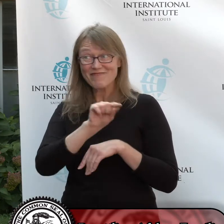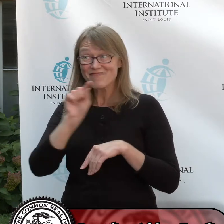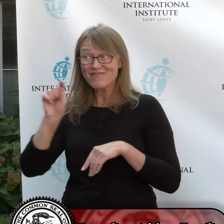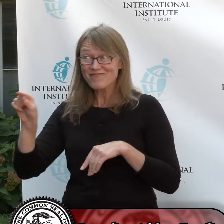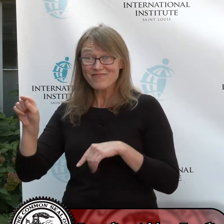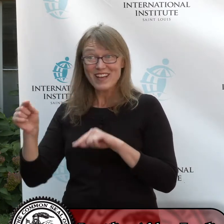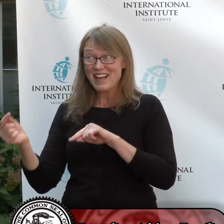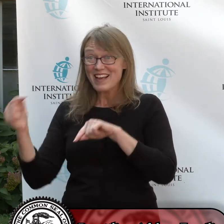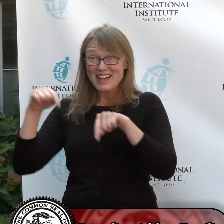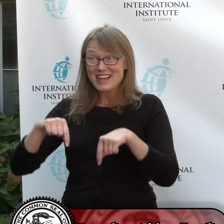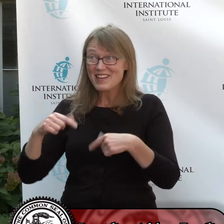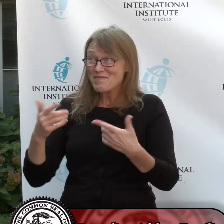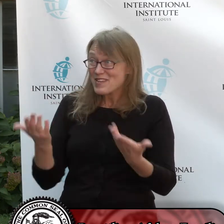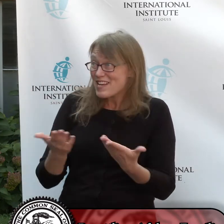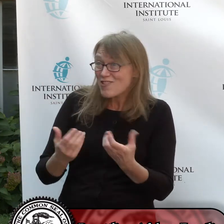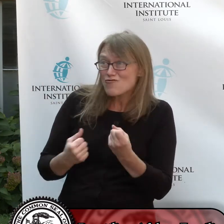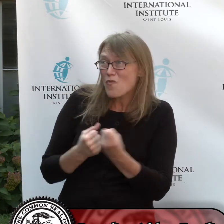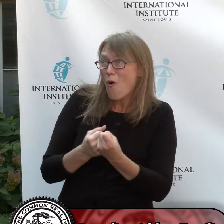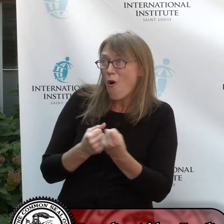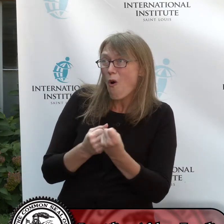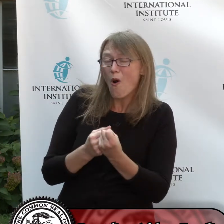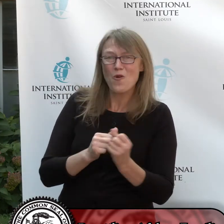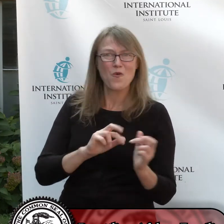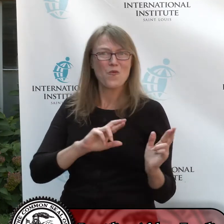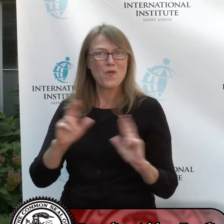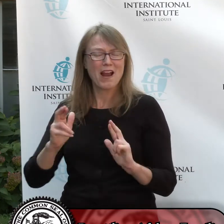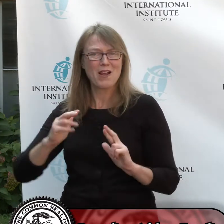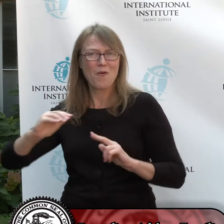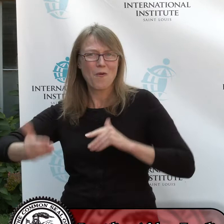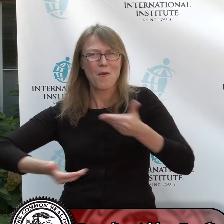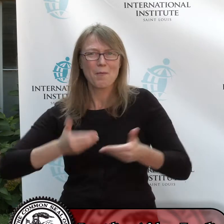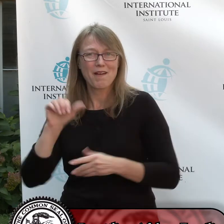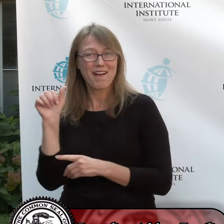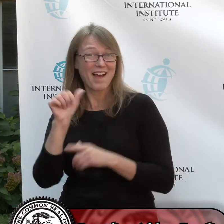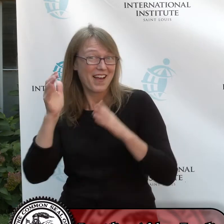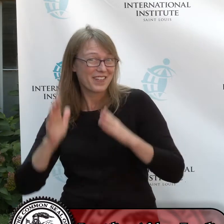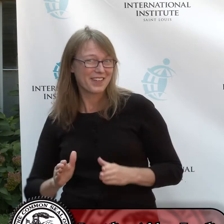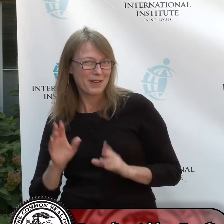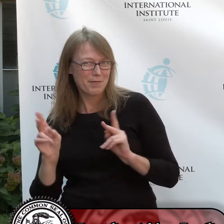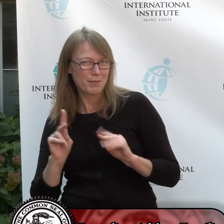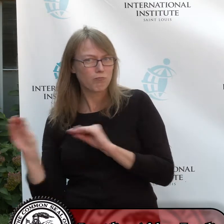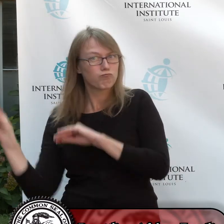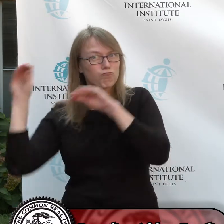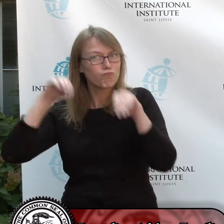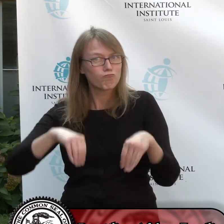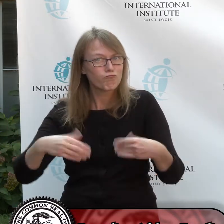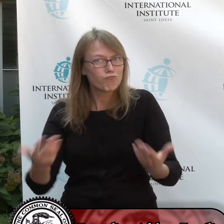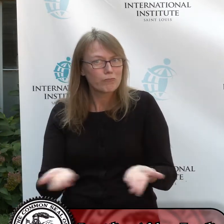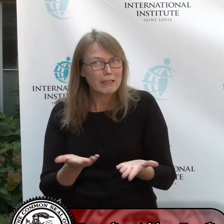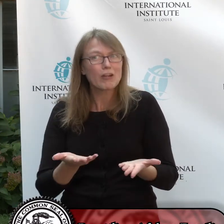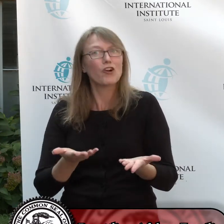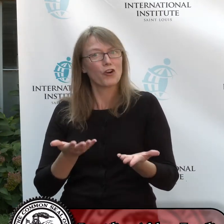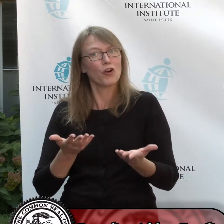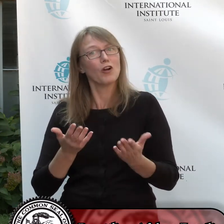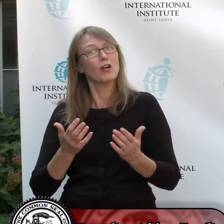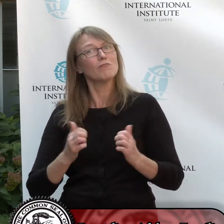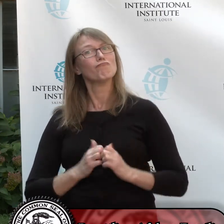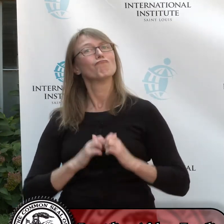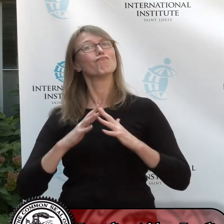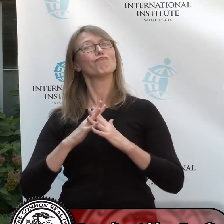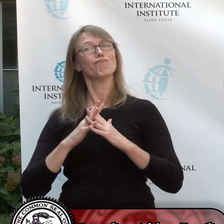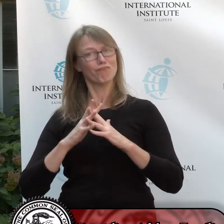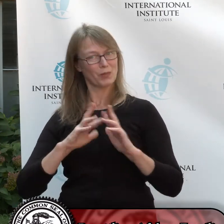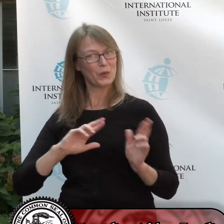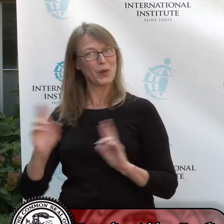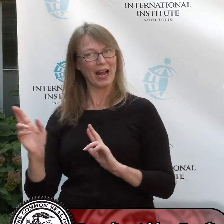new Americans. We're ready to welcome Afghan citizens and their families to the gateway city with